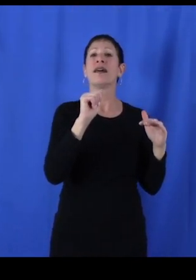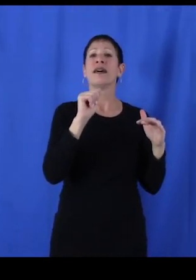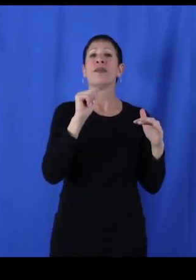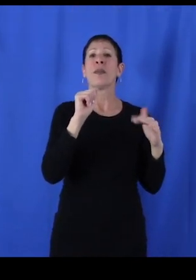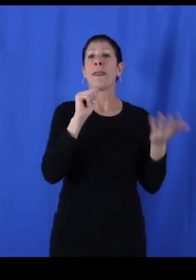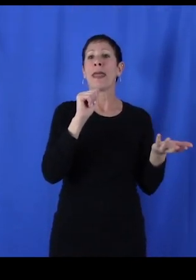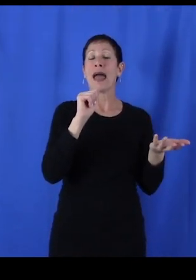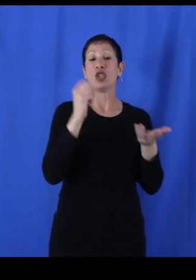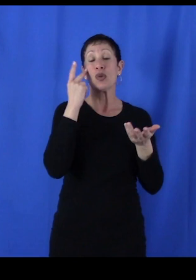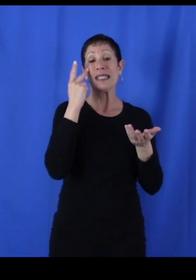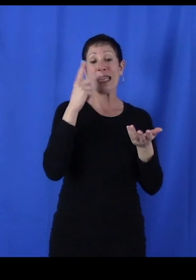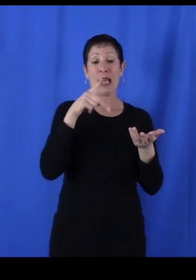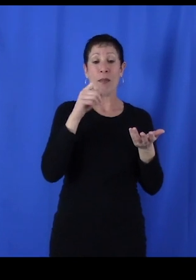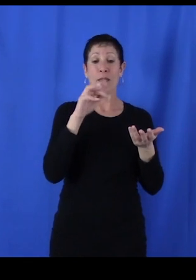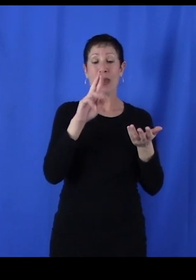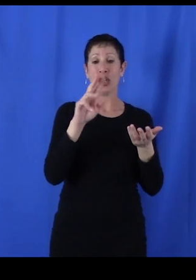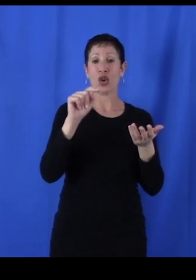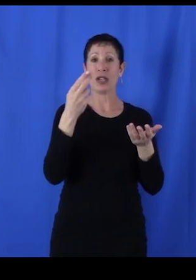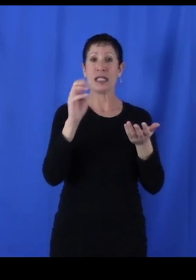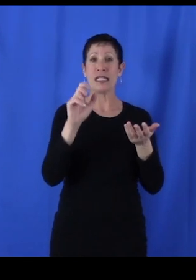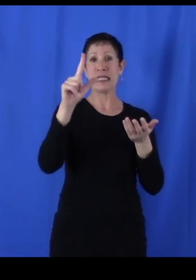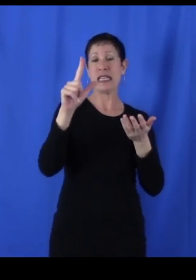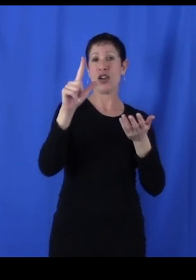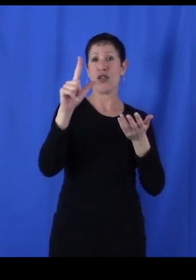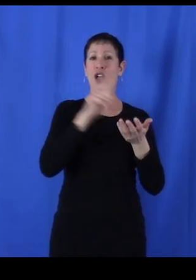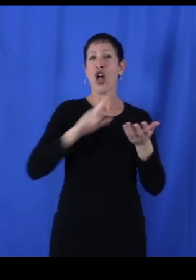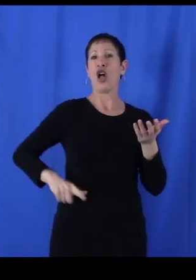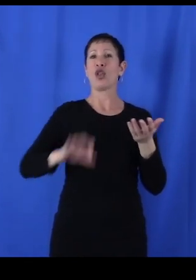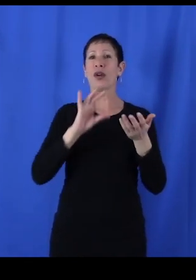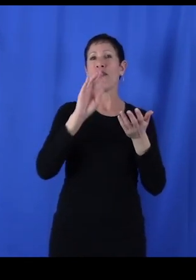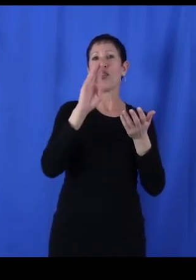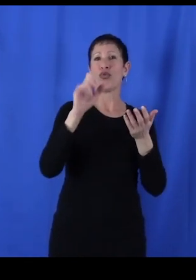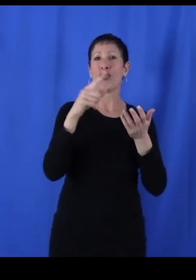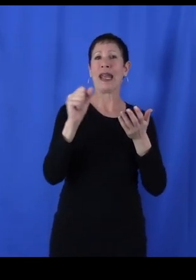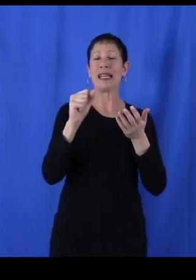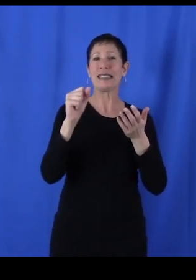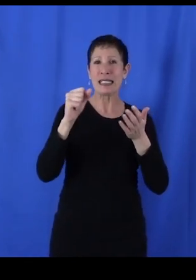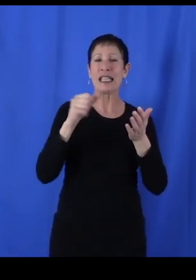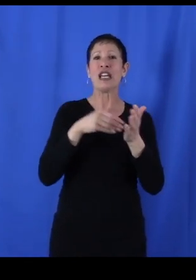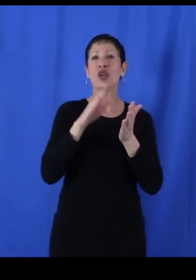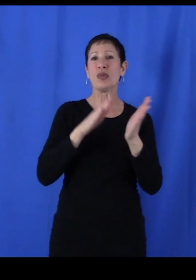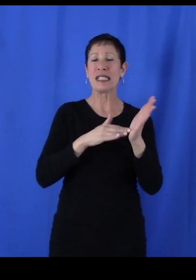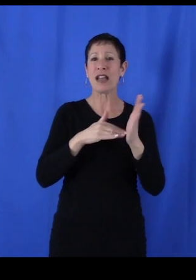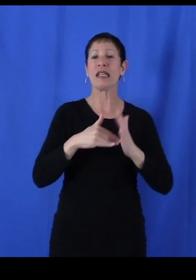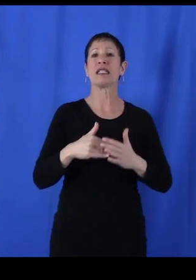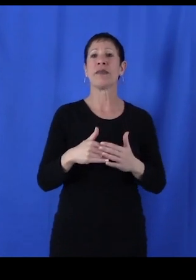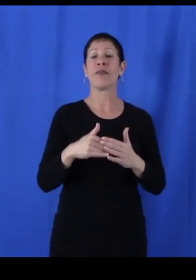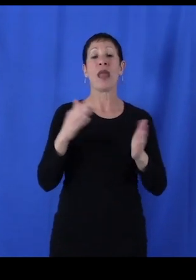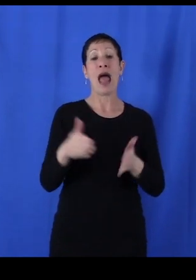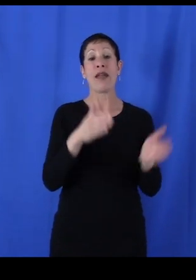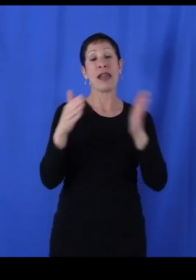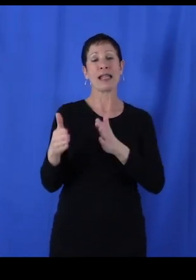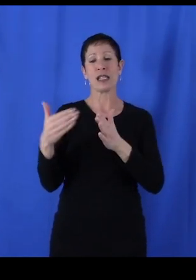Lord of the Rings New Zealand next to new plans for floating